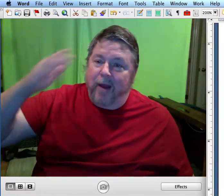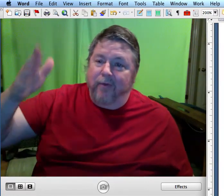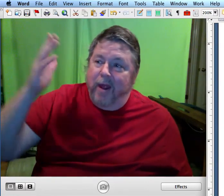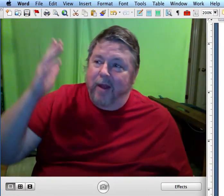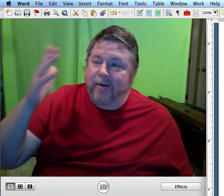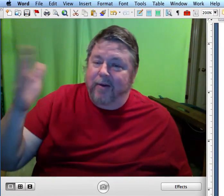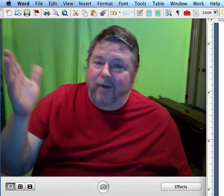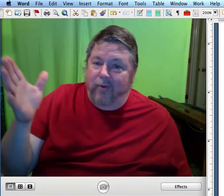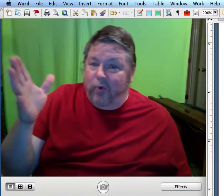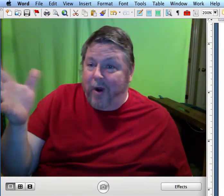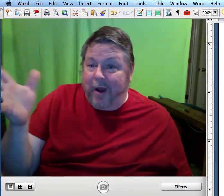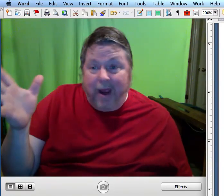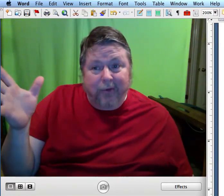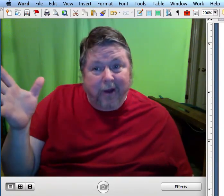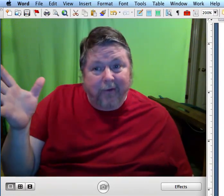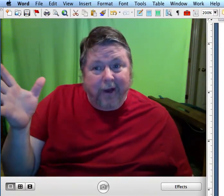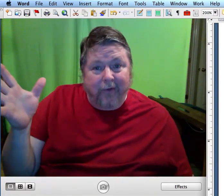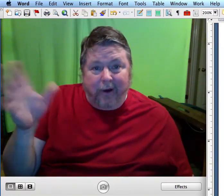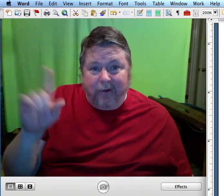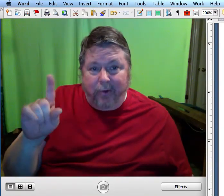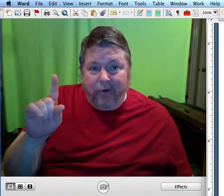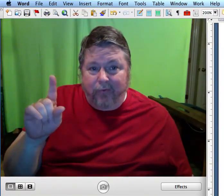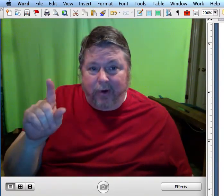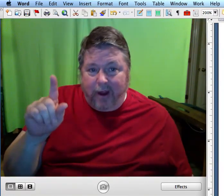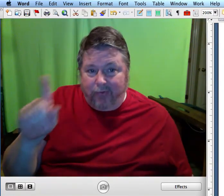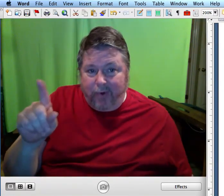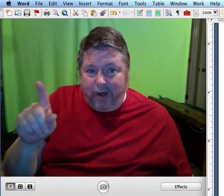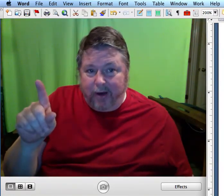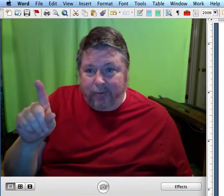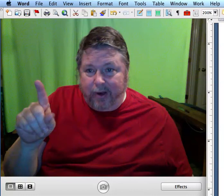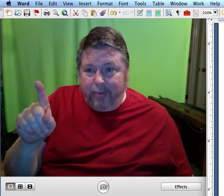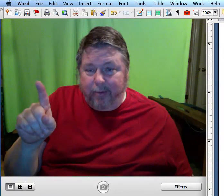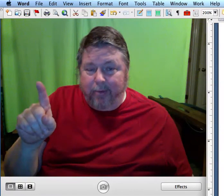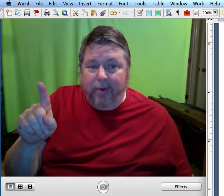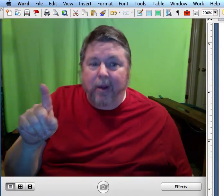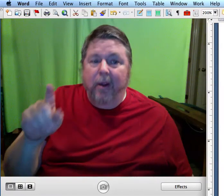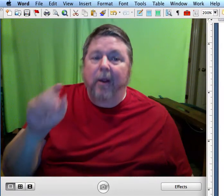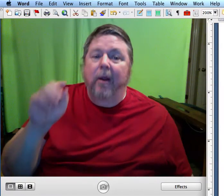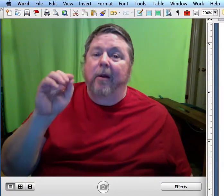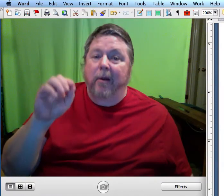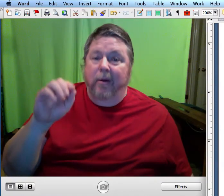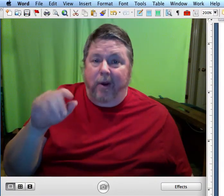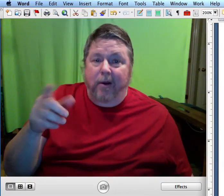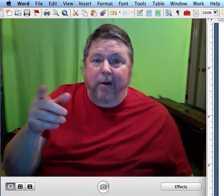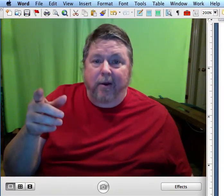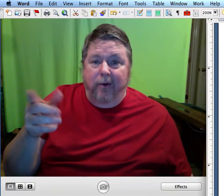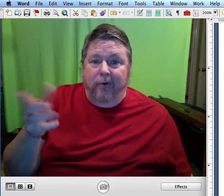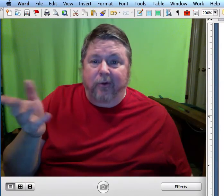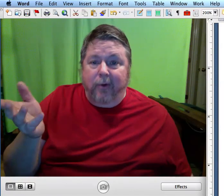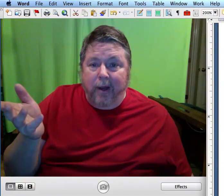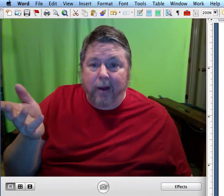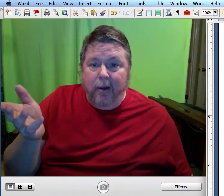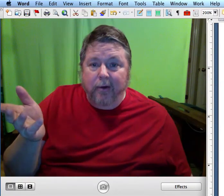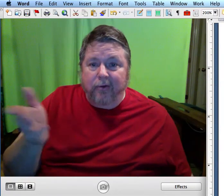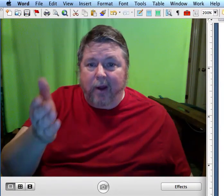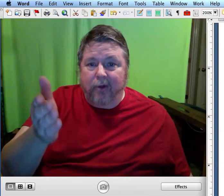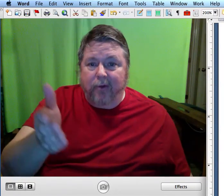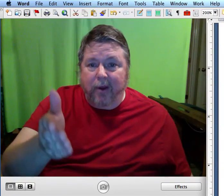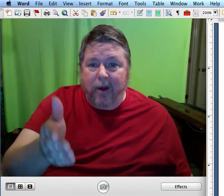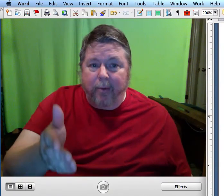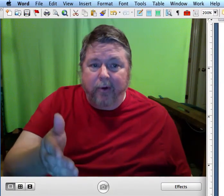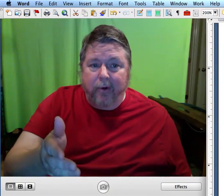out of the 20 items that I've identified, because I'm looking for you to have 20 items at a minimum, right? Here's 3,